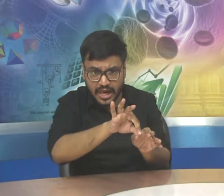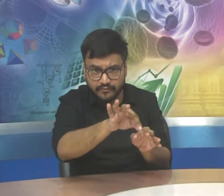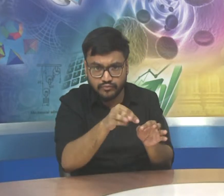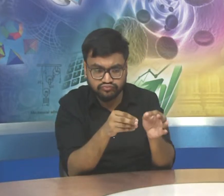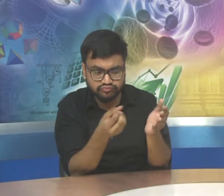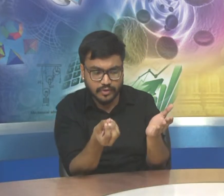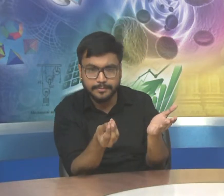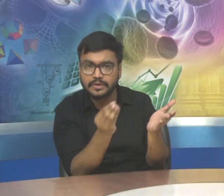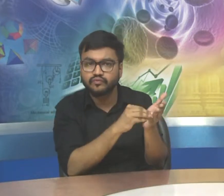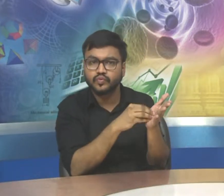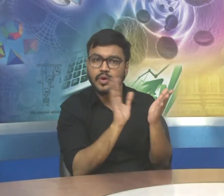force.